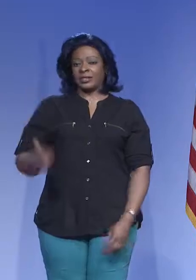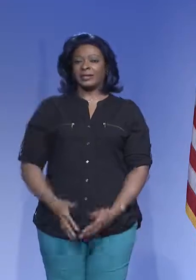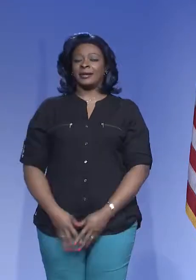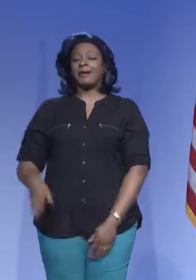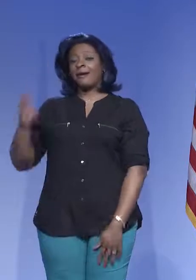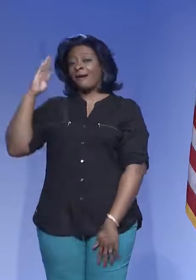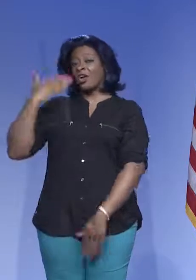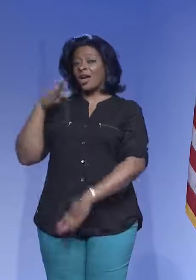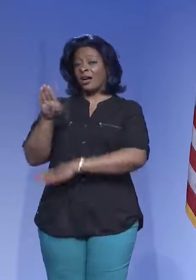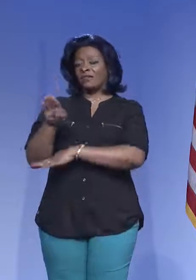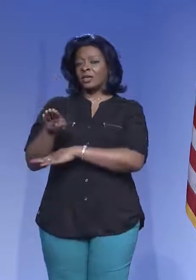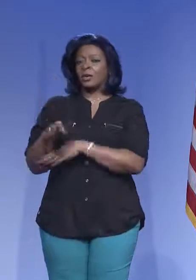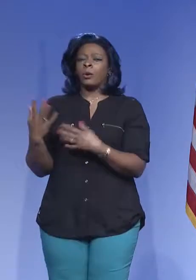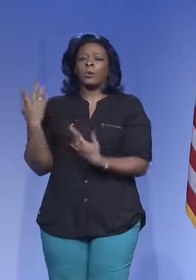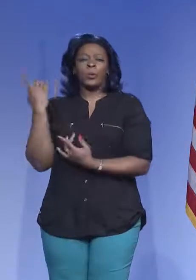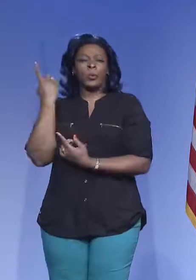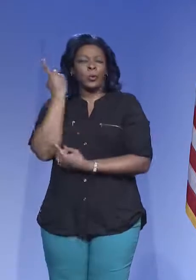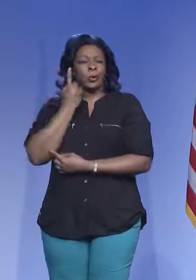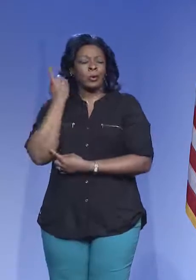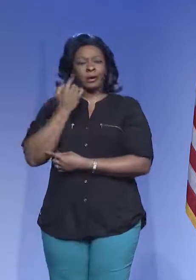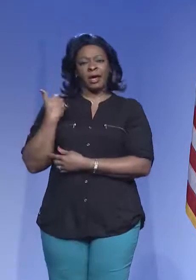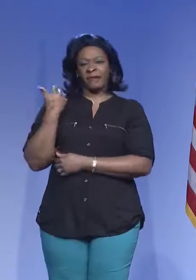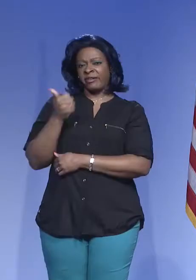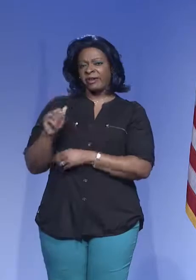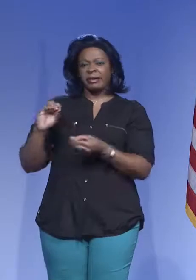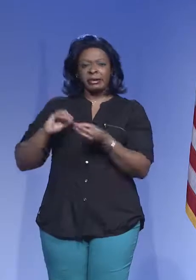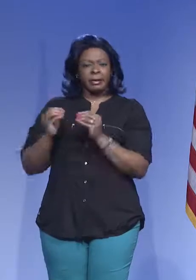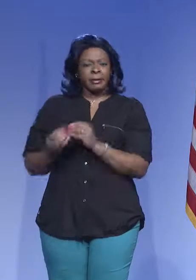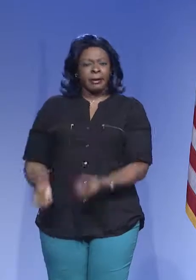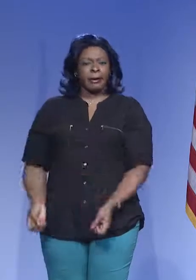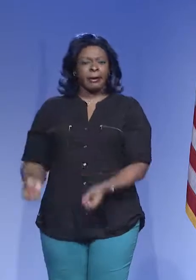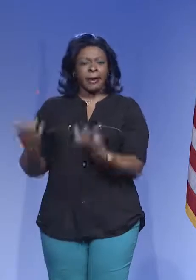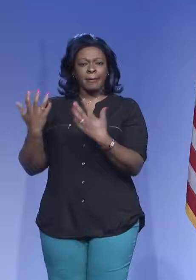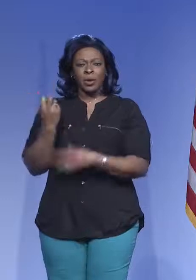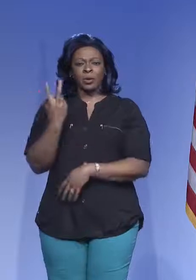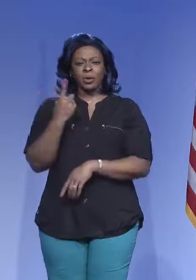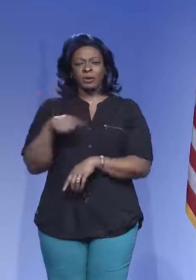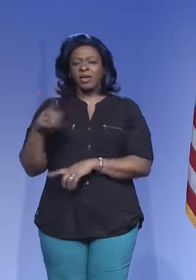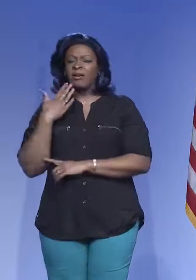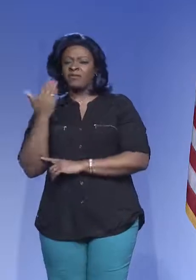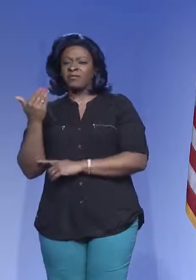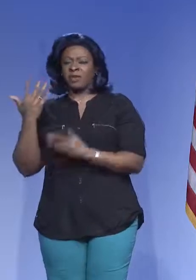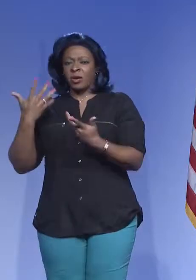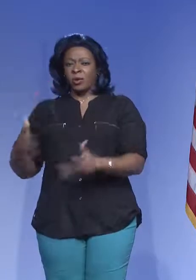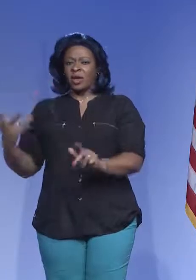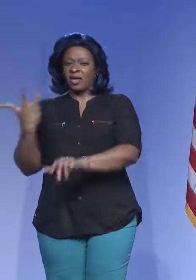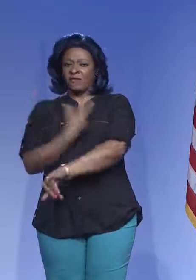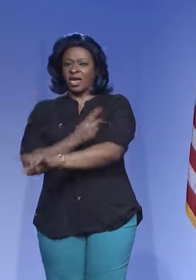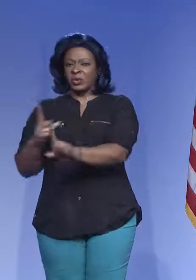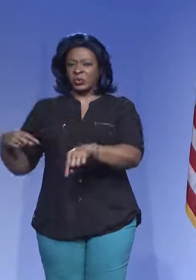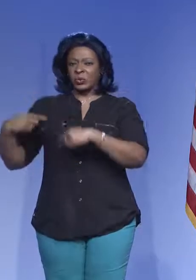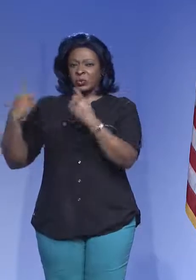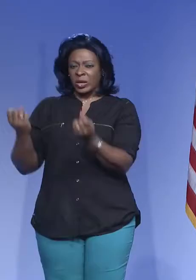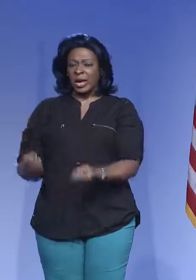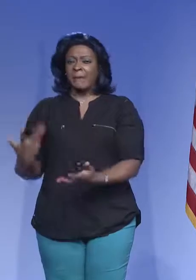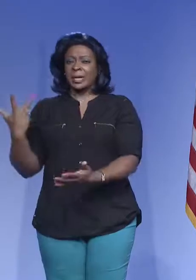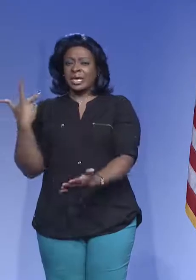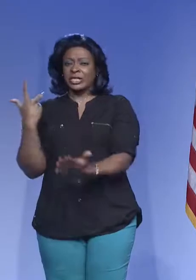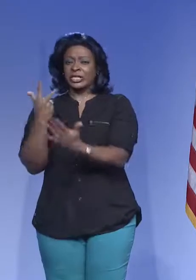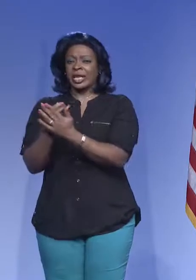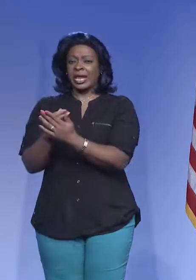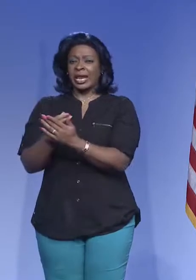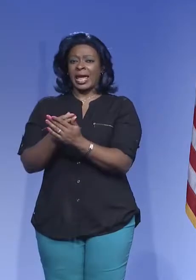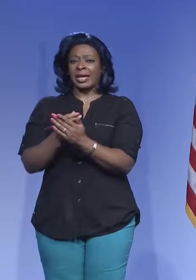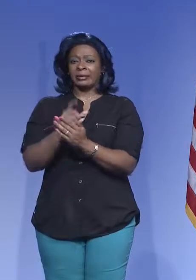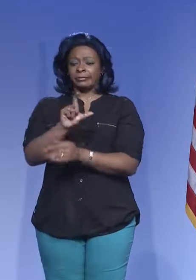Hey, good afternoon. I'm wondering if you have any numbers on how many 12 to 15-year-olds have been vaccinated so far, or how many shots have been